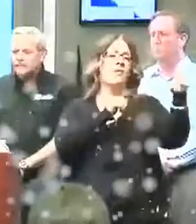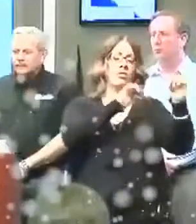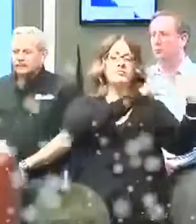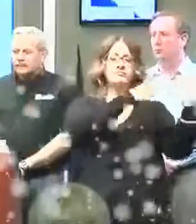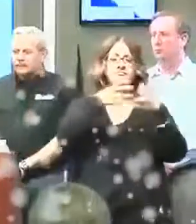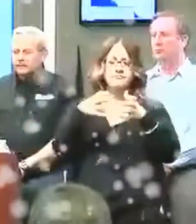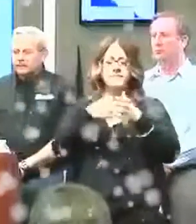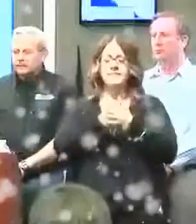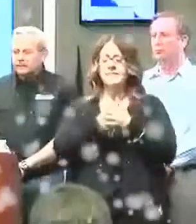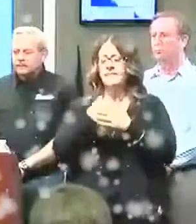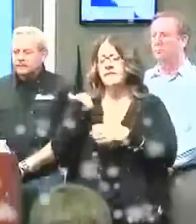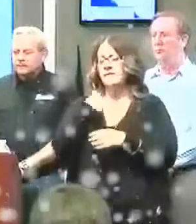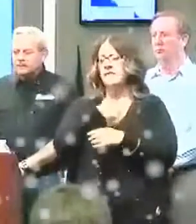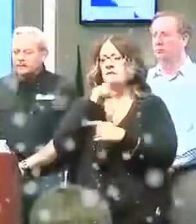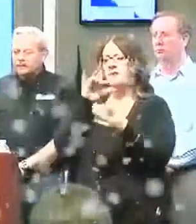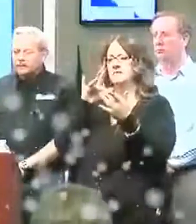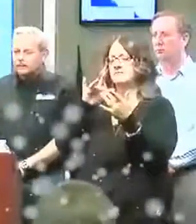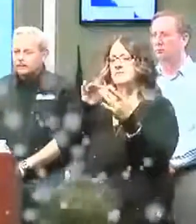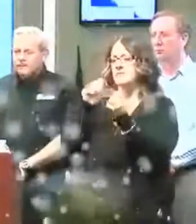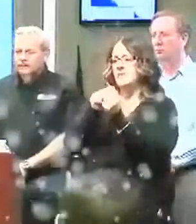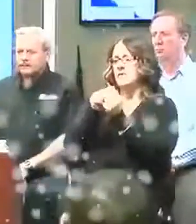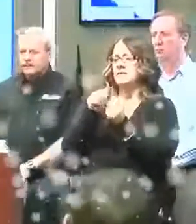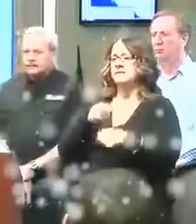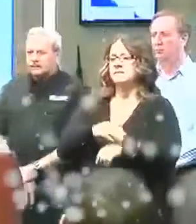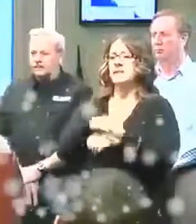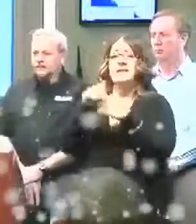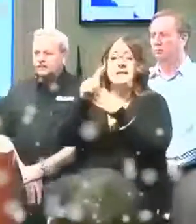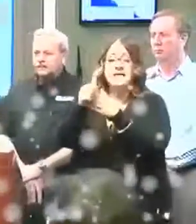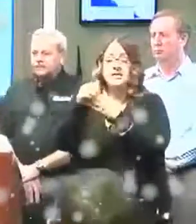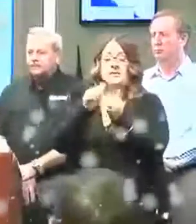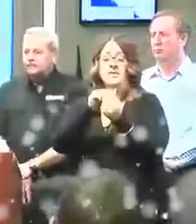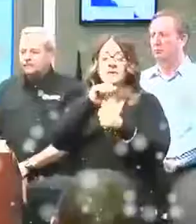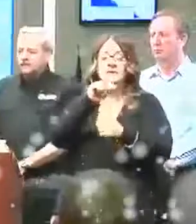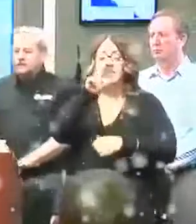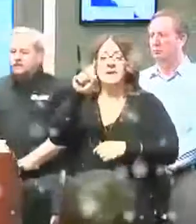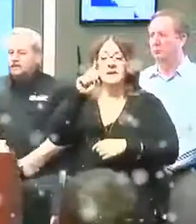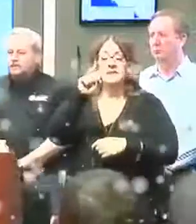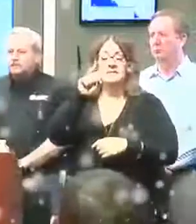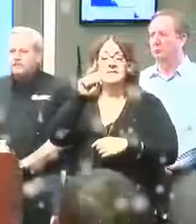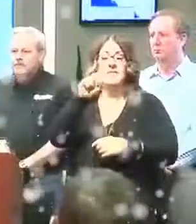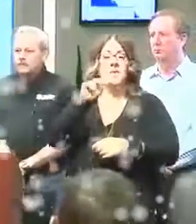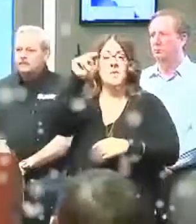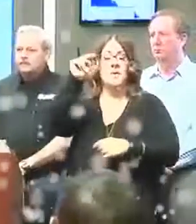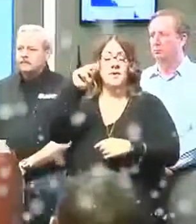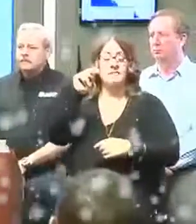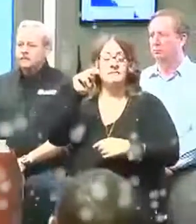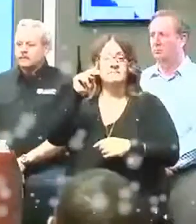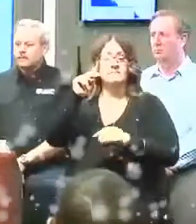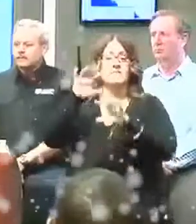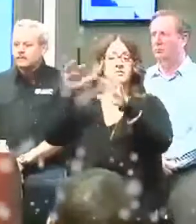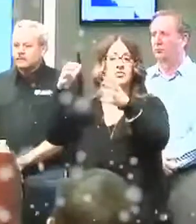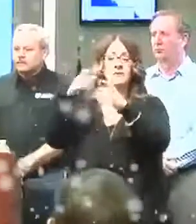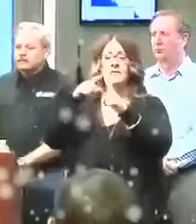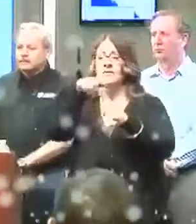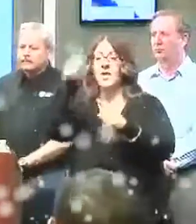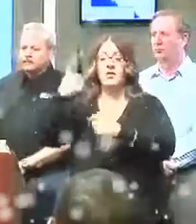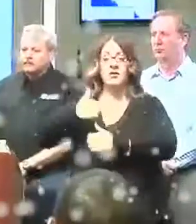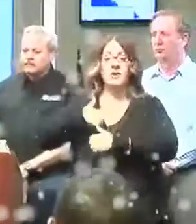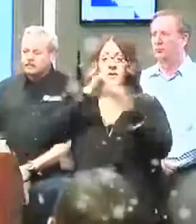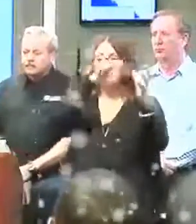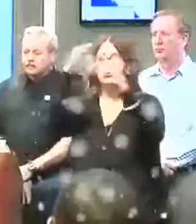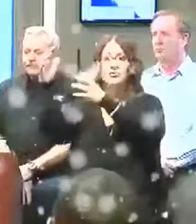we've been in direct contact with leadership at the United States Northern Command, so if we need additional resources from other military